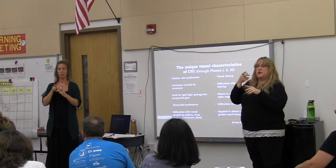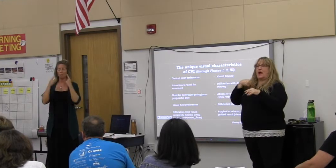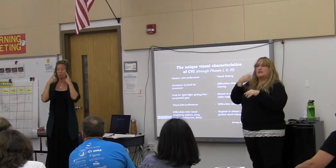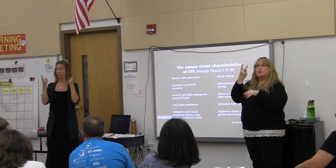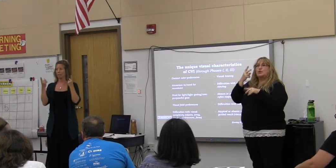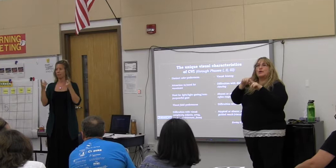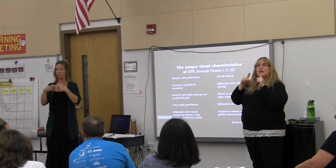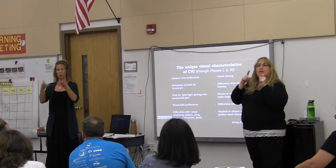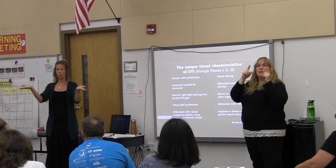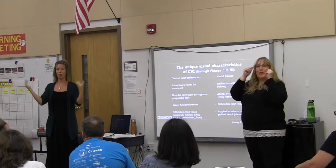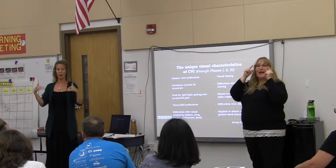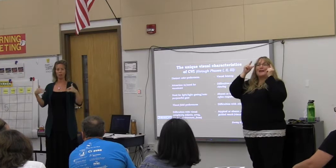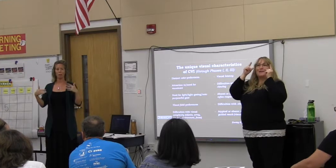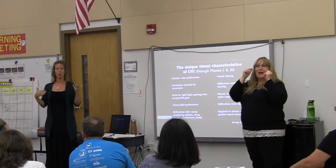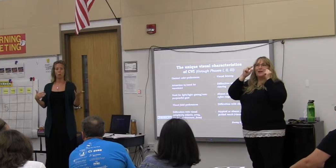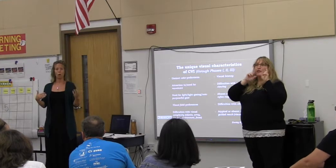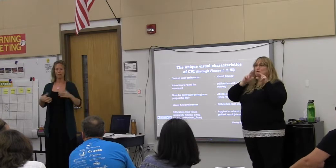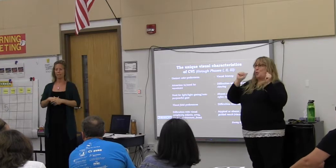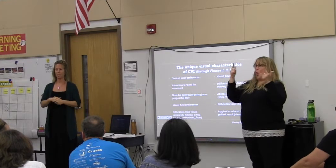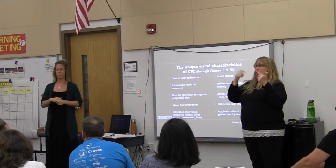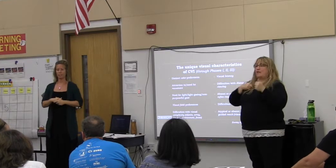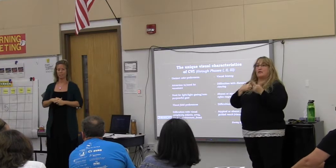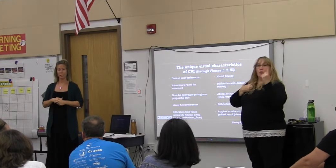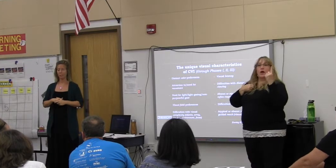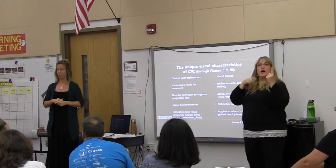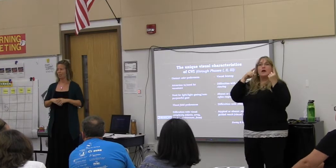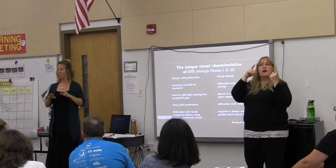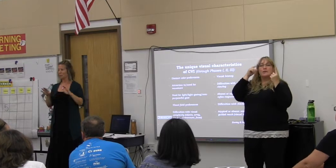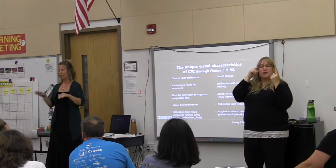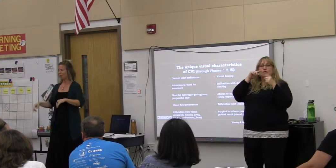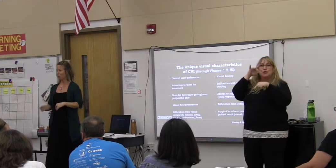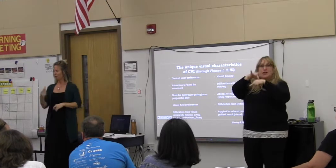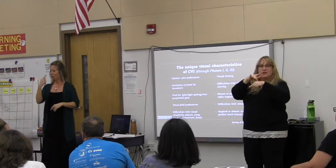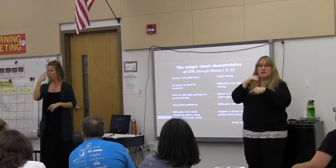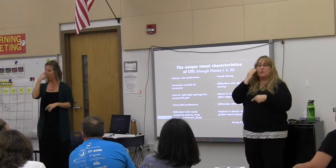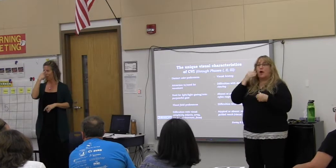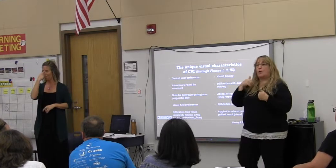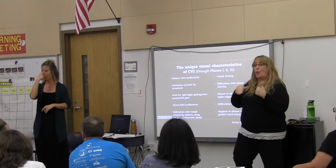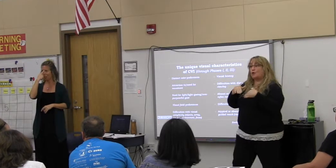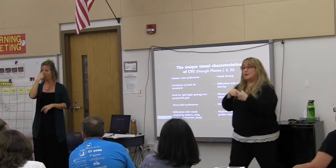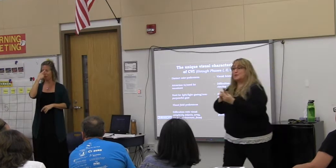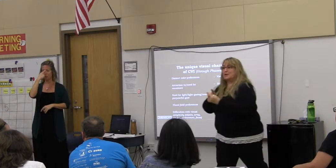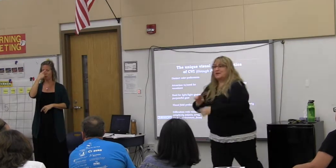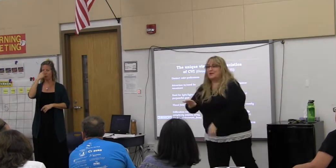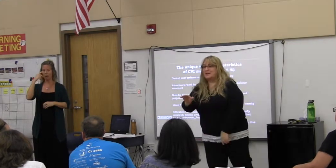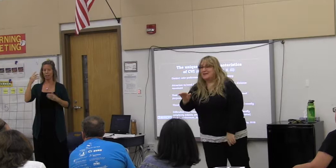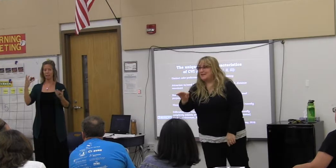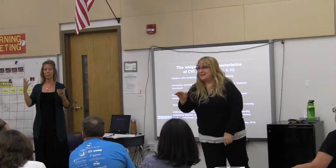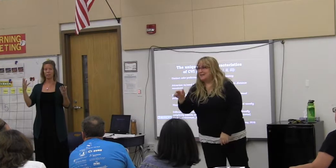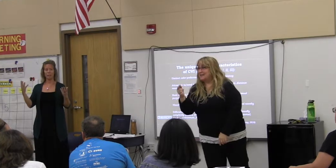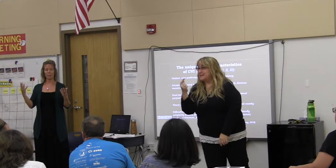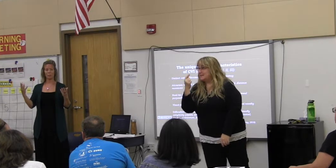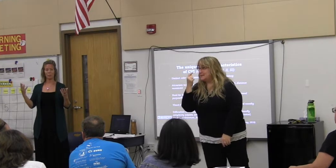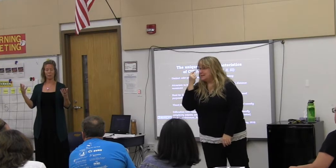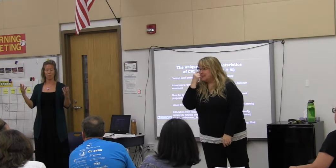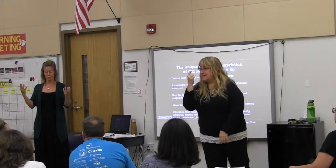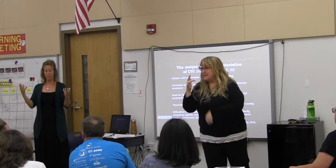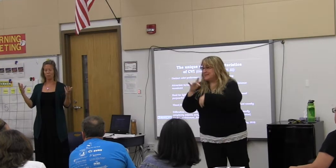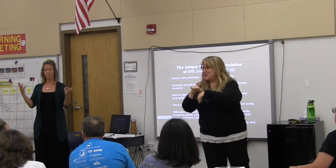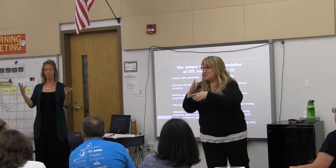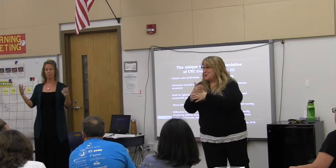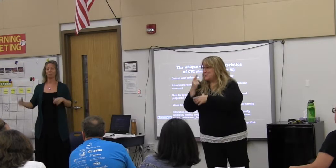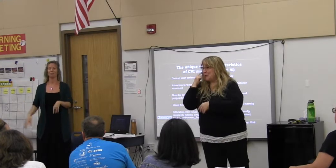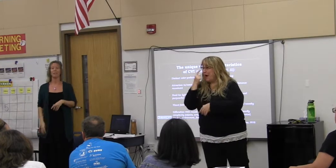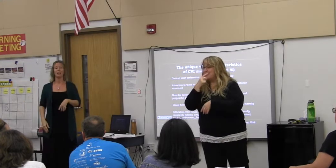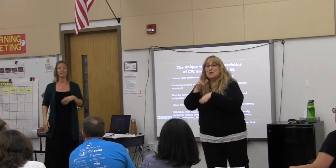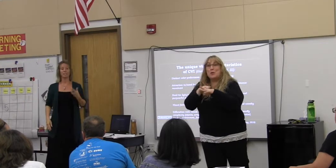different blink reflexes that we all have. One is a blink to touch, so if I walked up to you and I touched you in between your eyes, your natural response would be